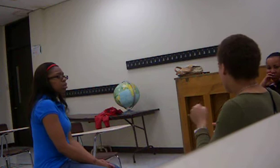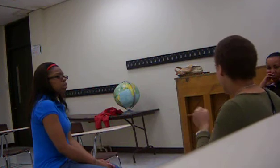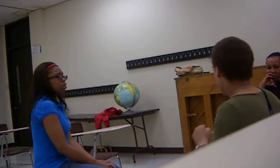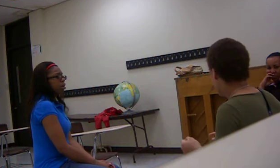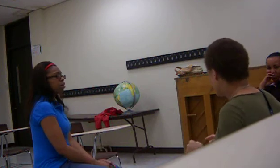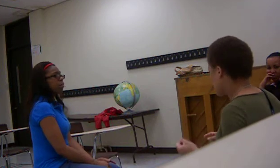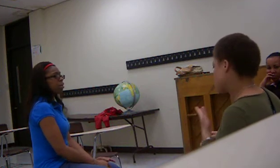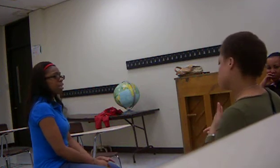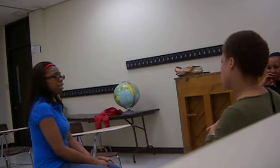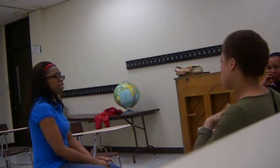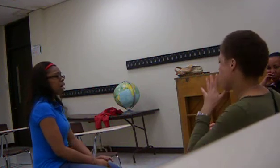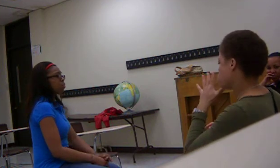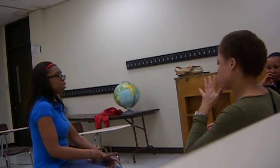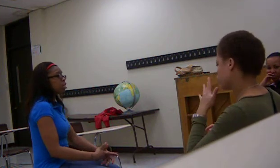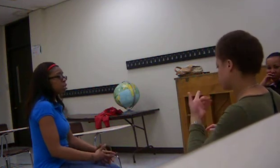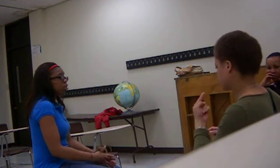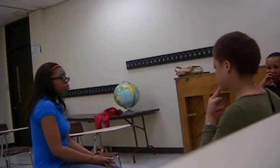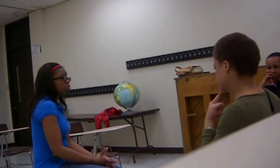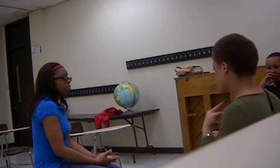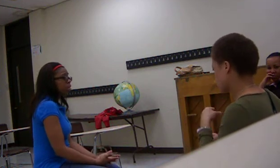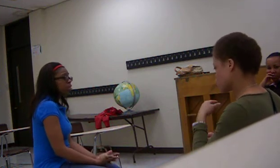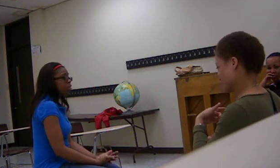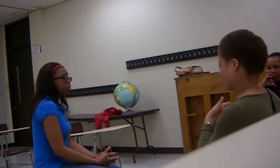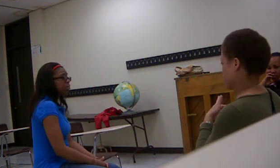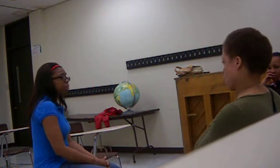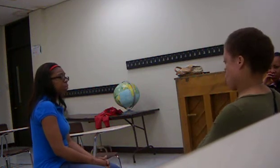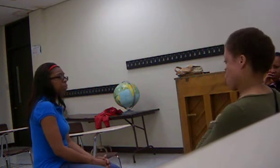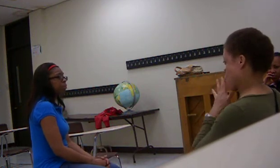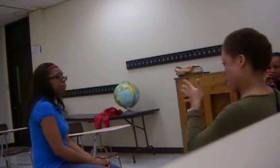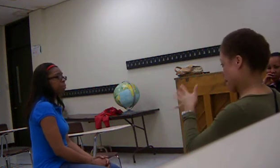So my grandmother said it's not right to insult your grandmother.